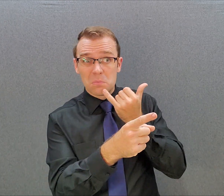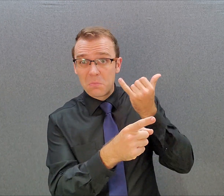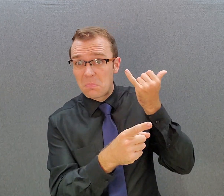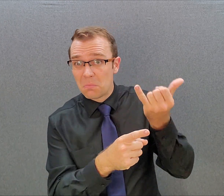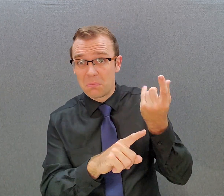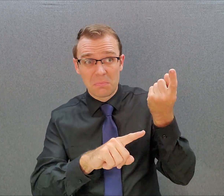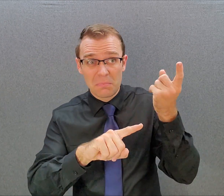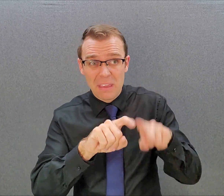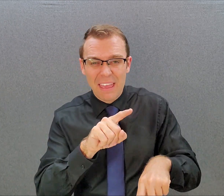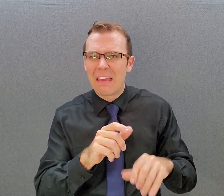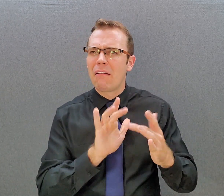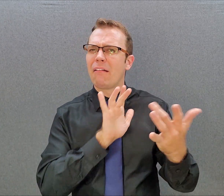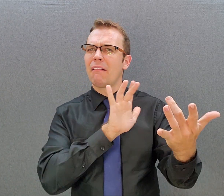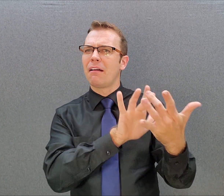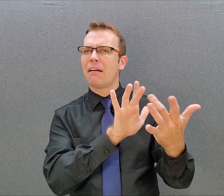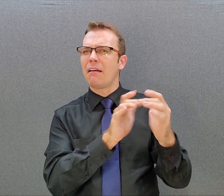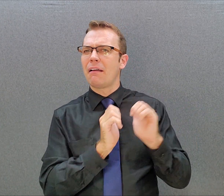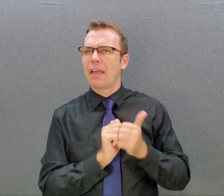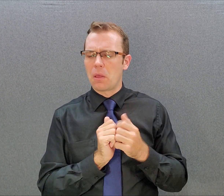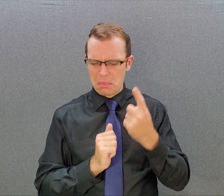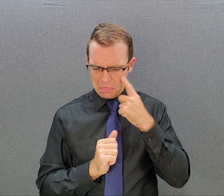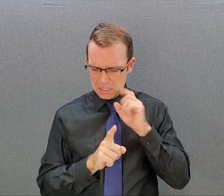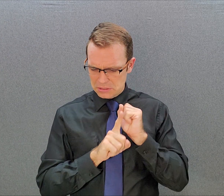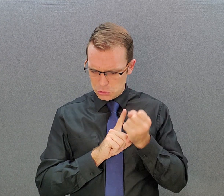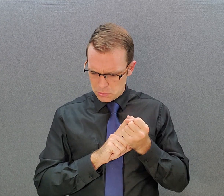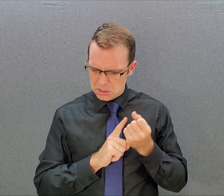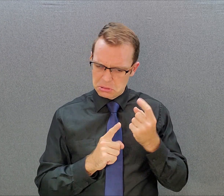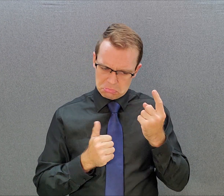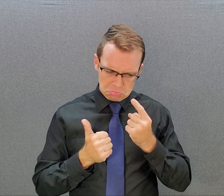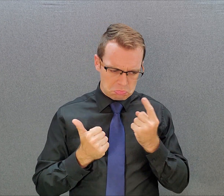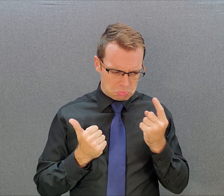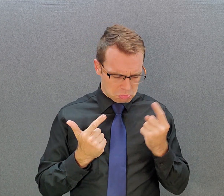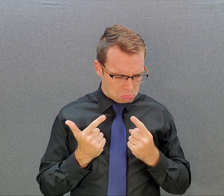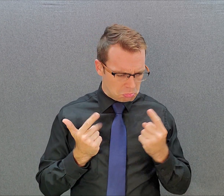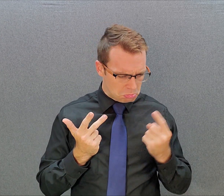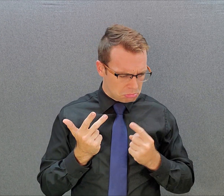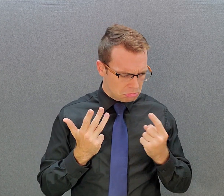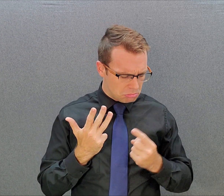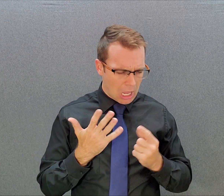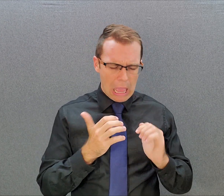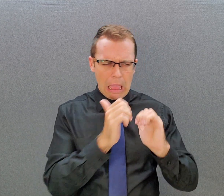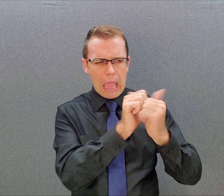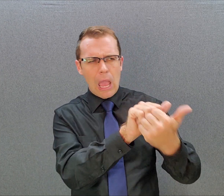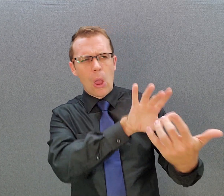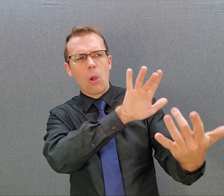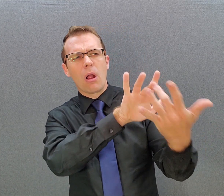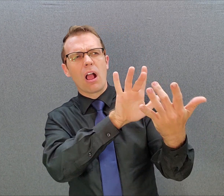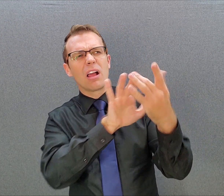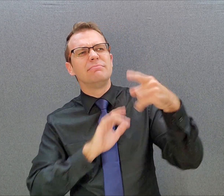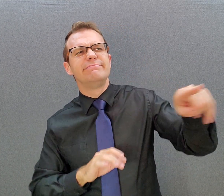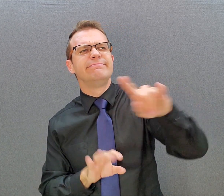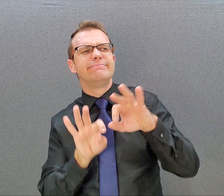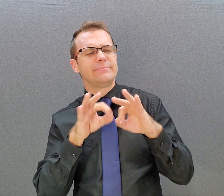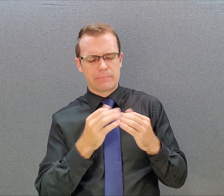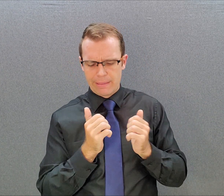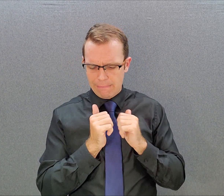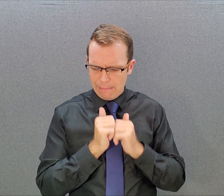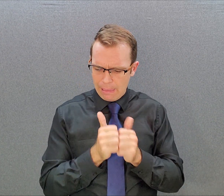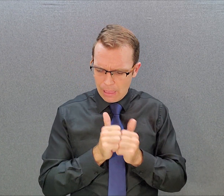by phone. Think through different situations and consider how you will contact your family. Have